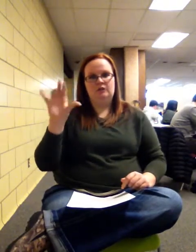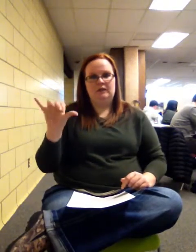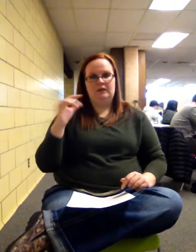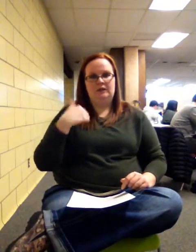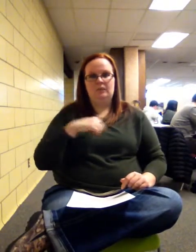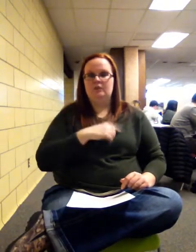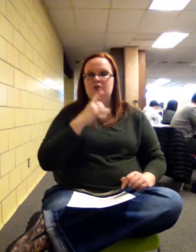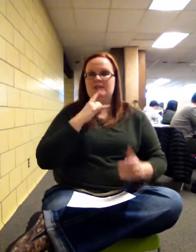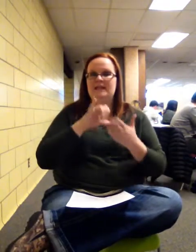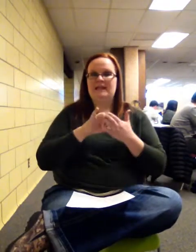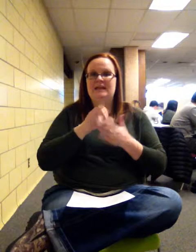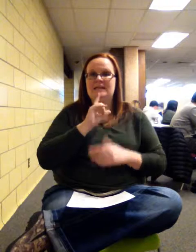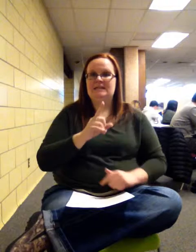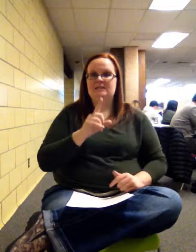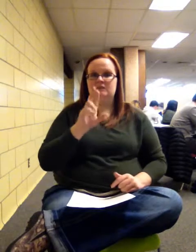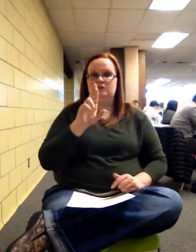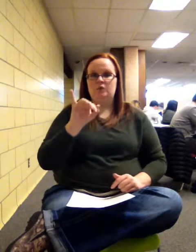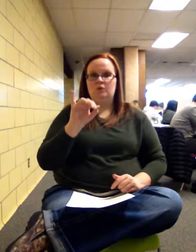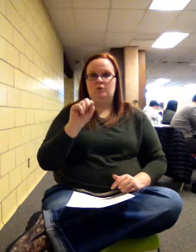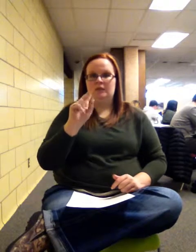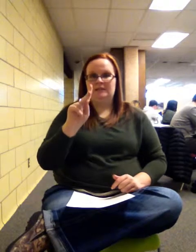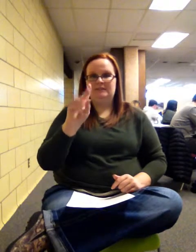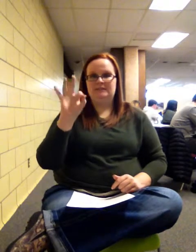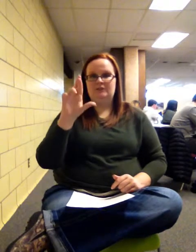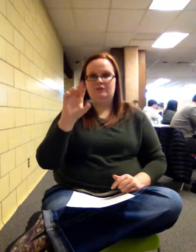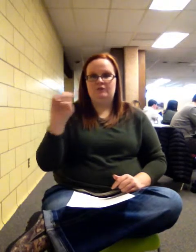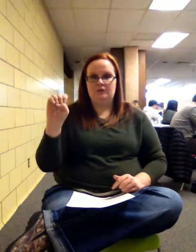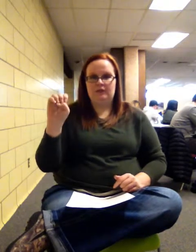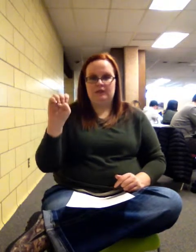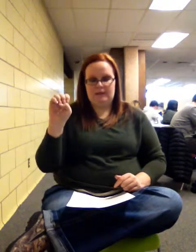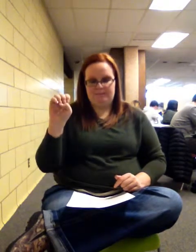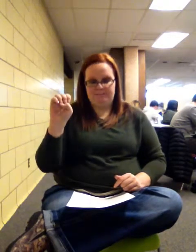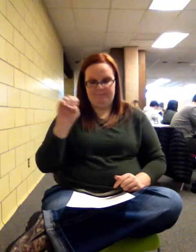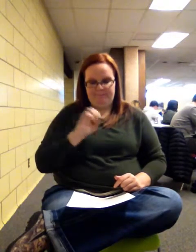Risk-free. Anything issued by the U.S. Treasury, we're deeming to be risk-free.